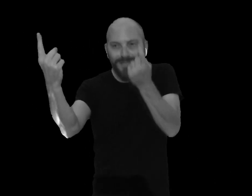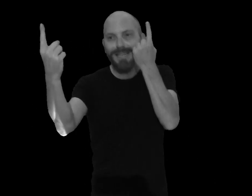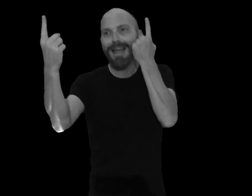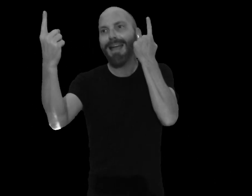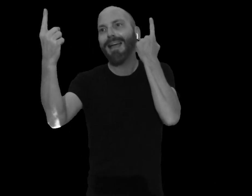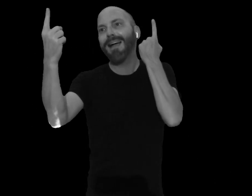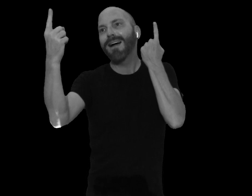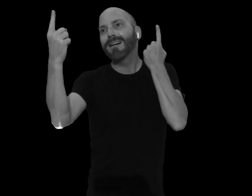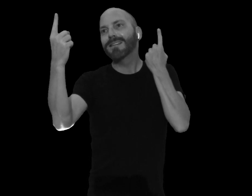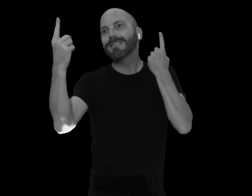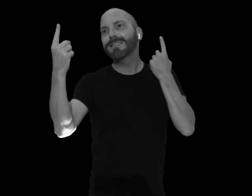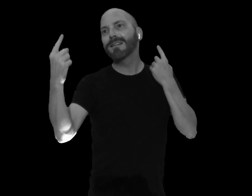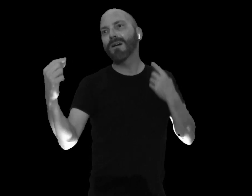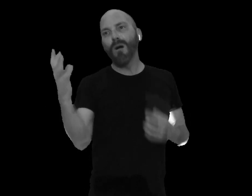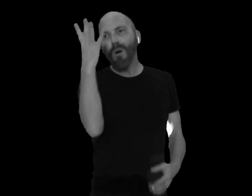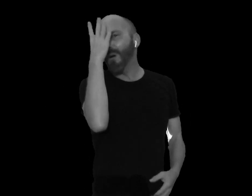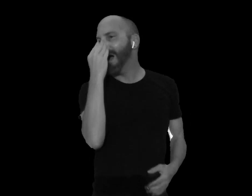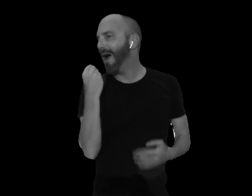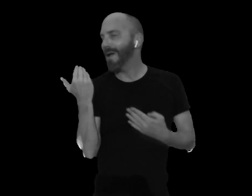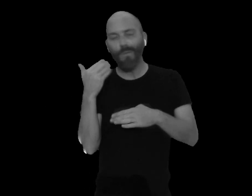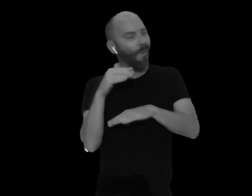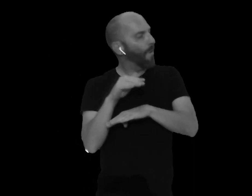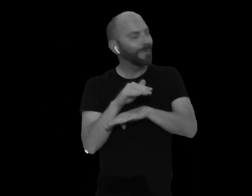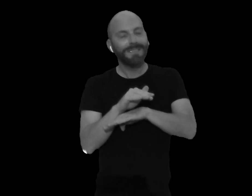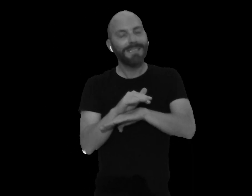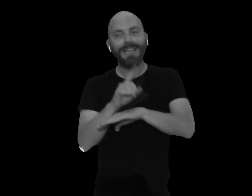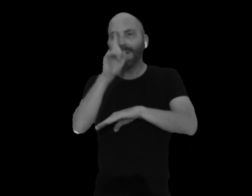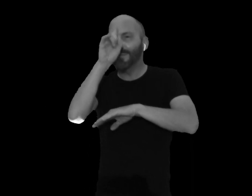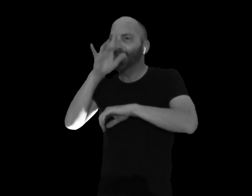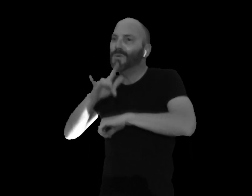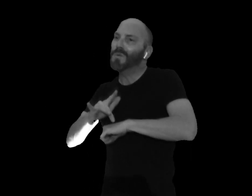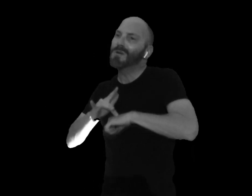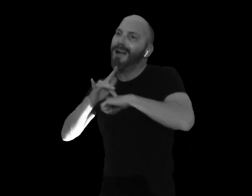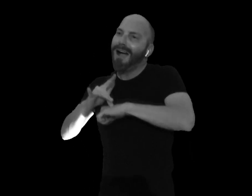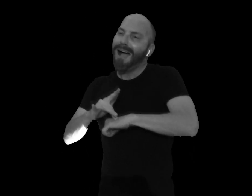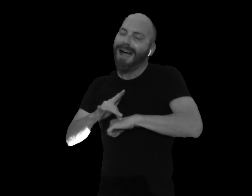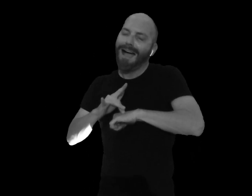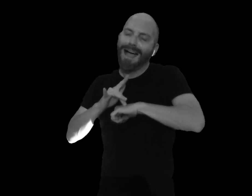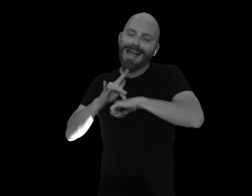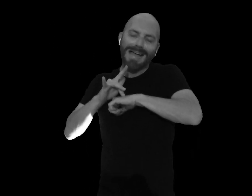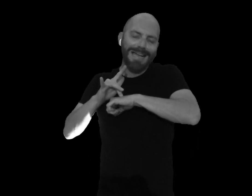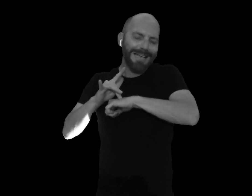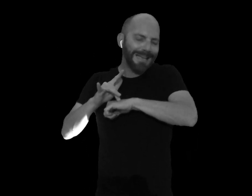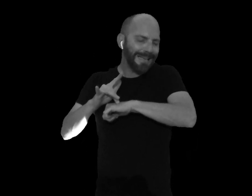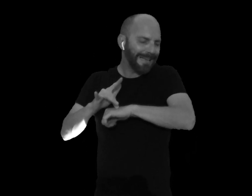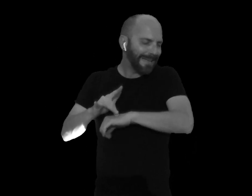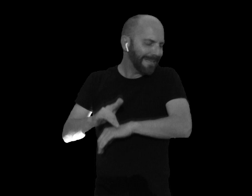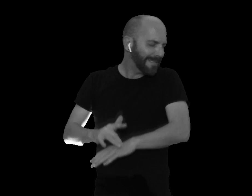understand? Oh, I won't sleep tonight.